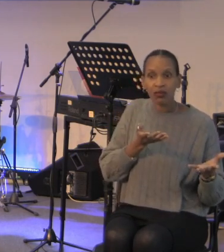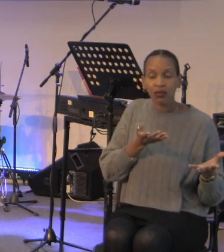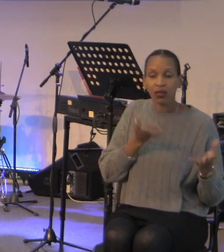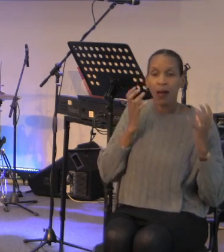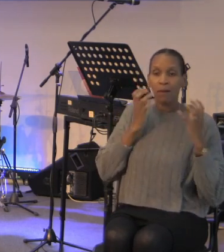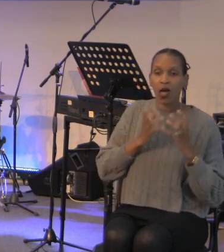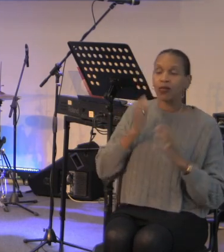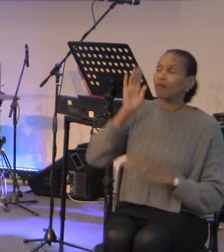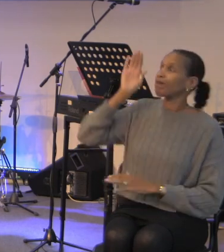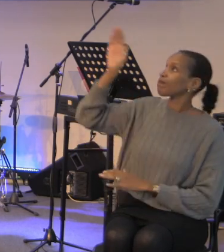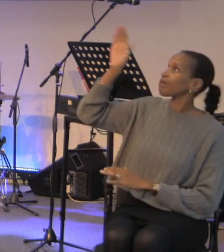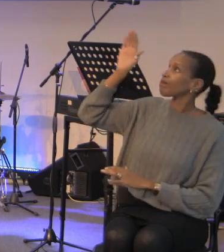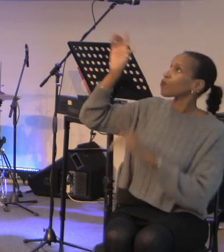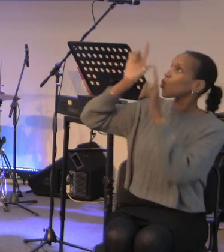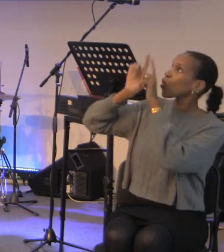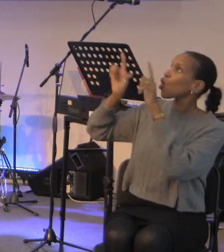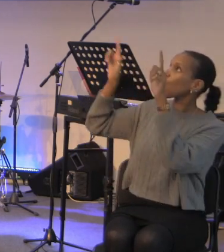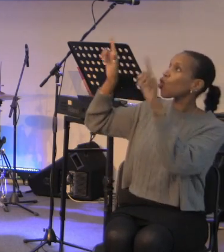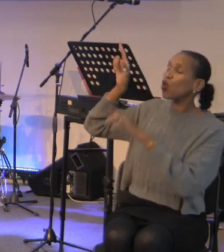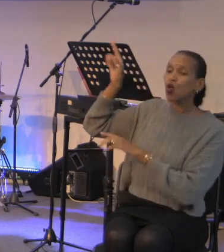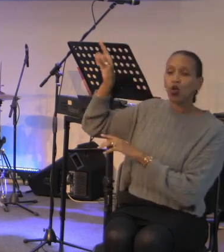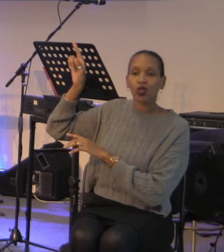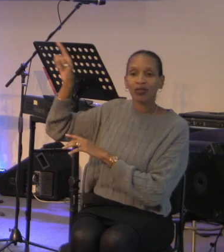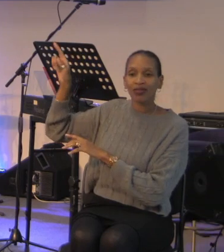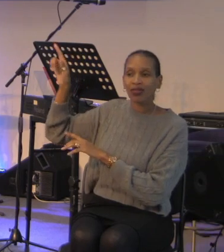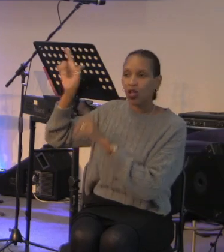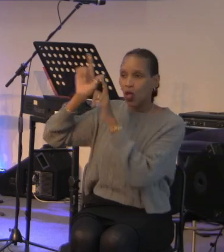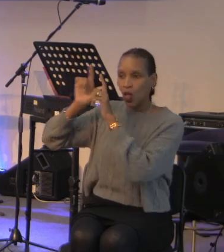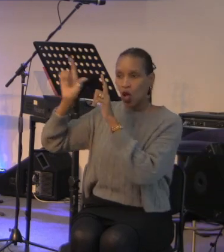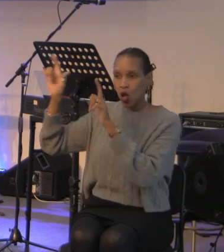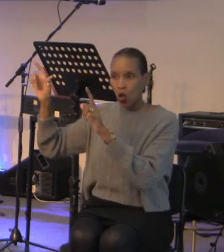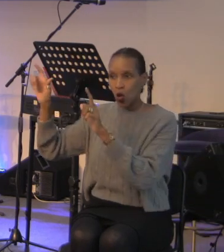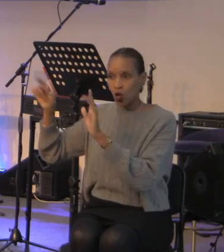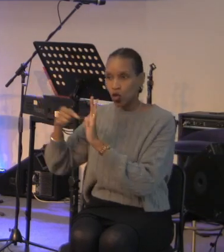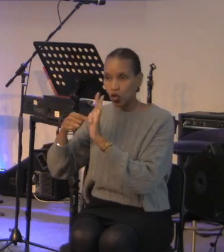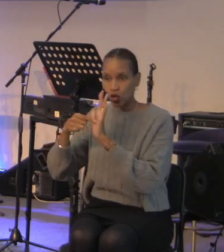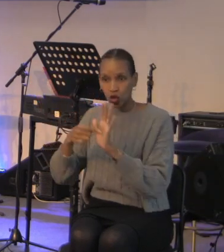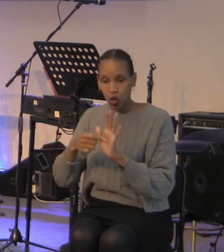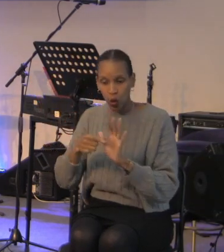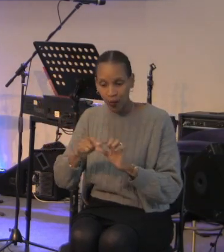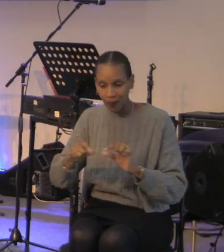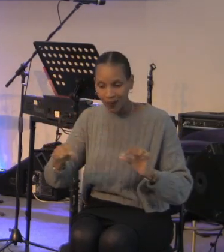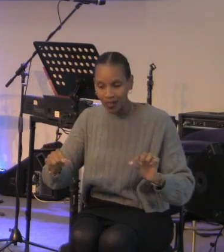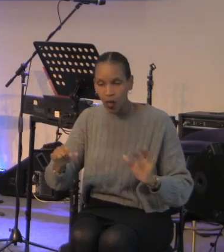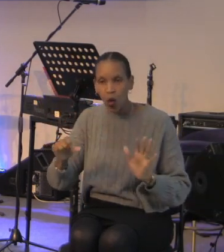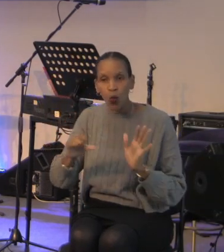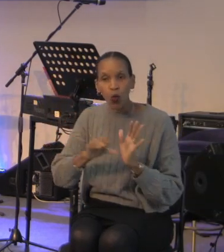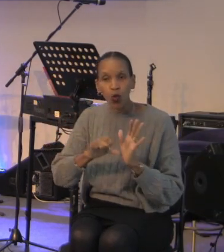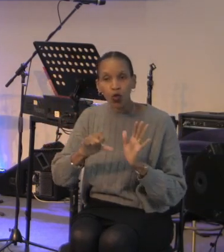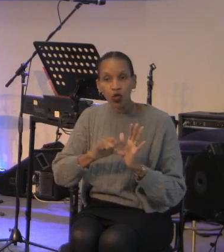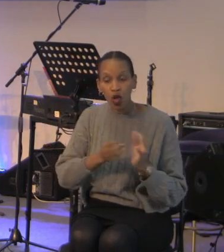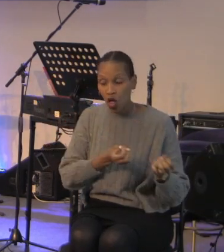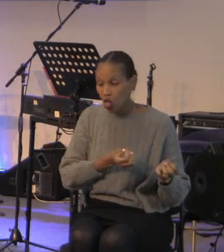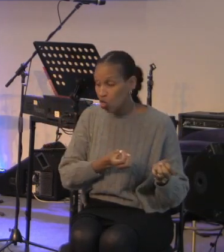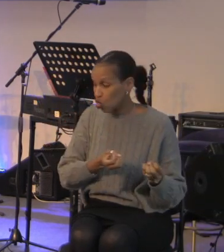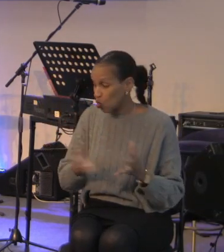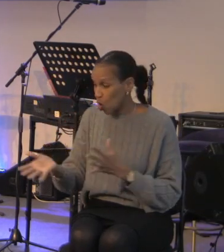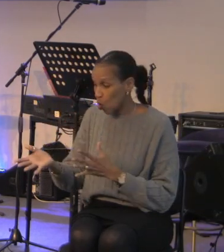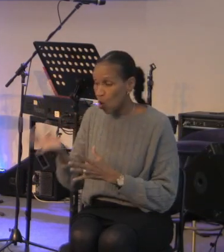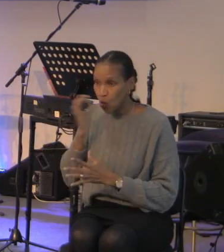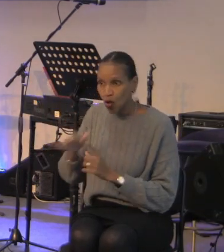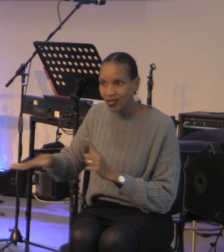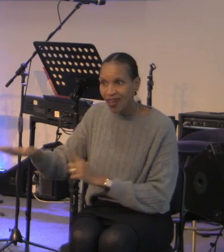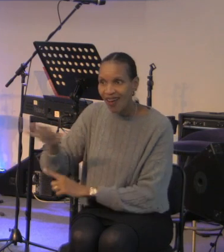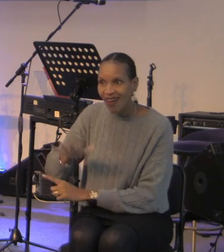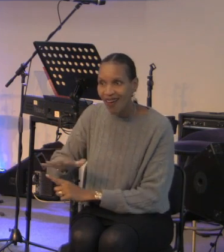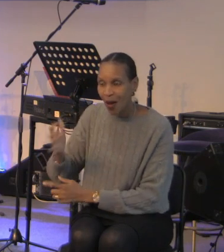Moses cried out to the Lord, and the Lord showed him a piece of wood. He threw it into the water, and